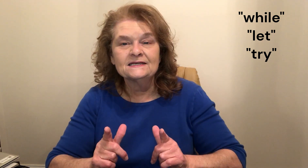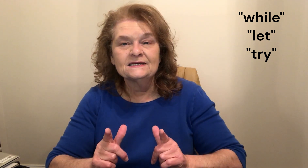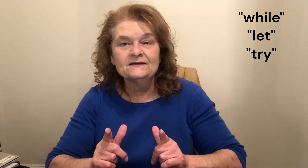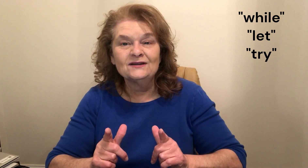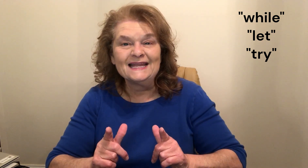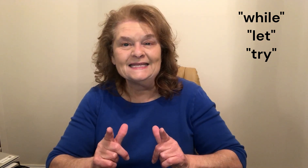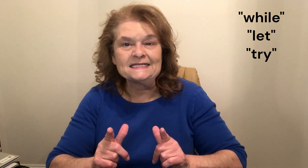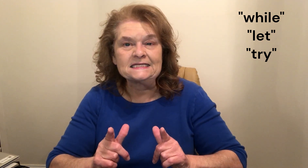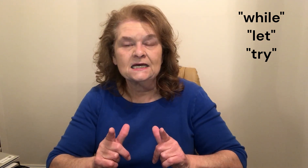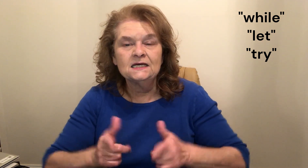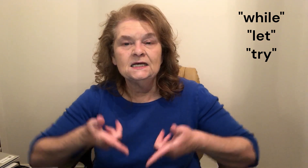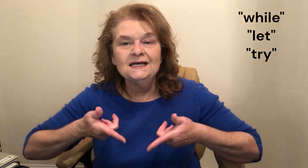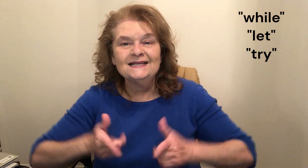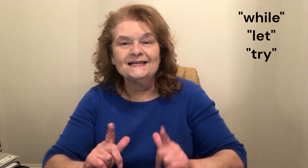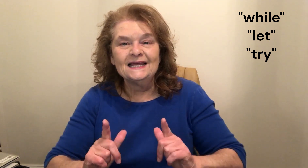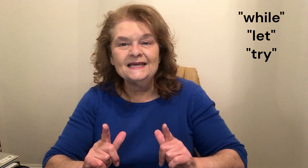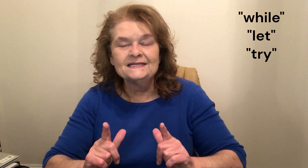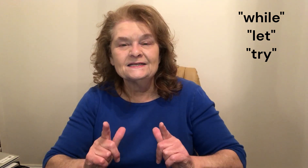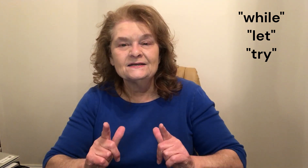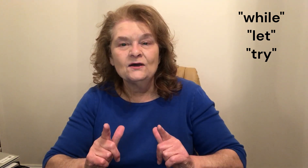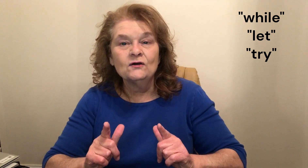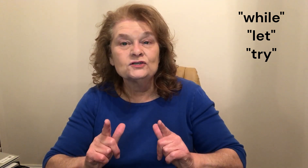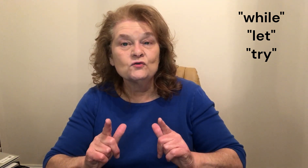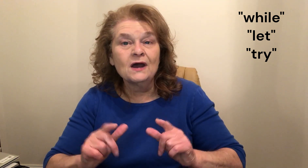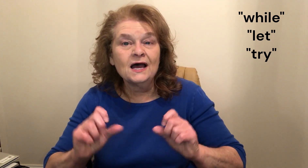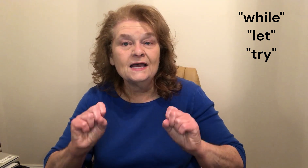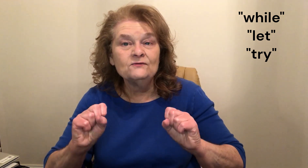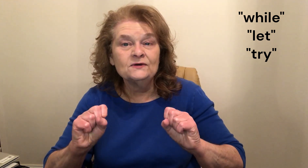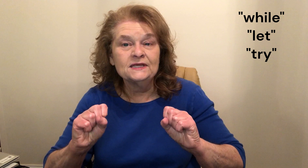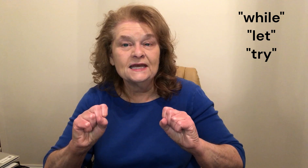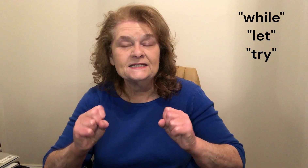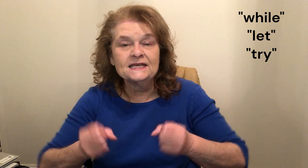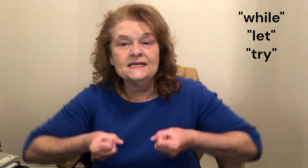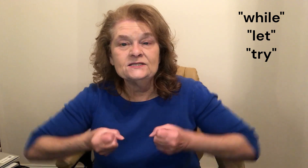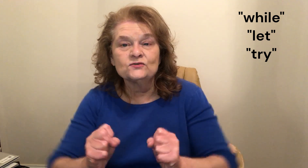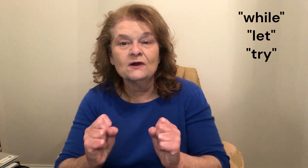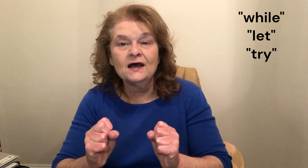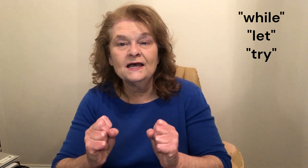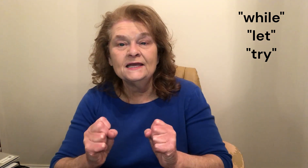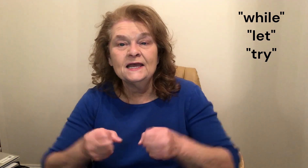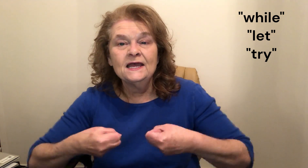or let's, let, or try with the S hands, try.